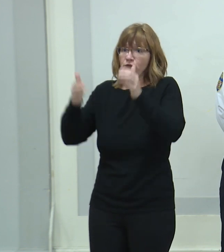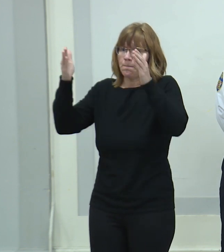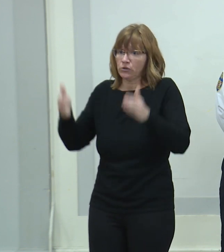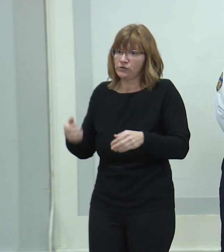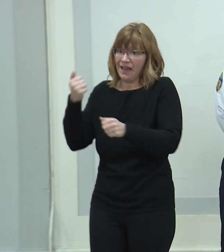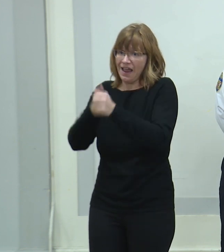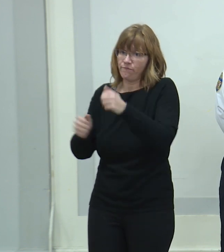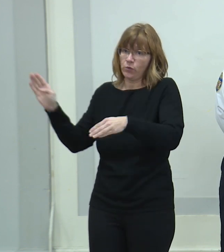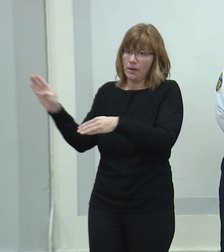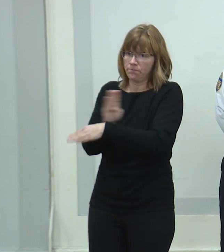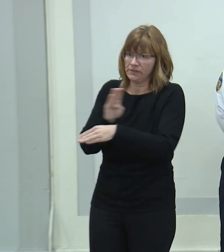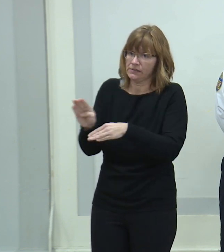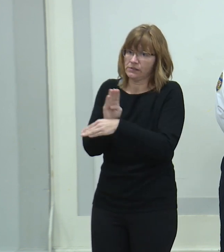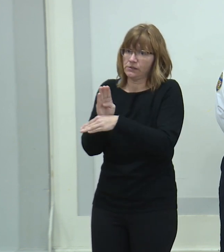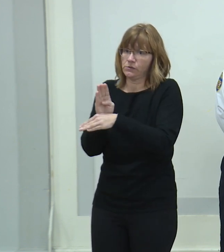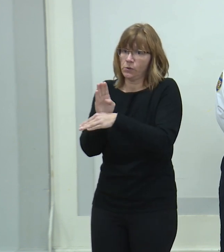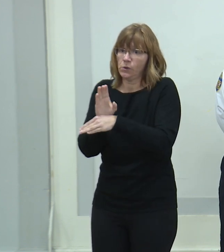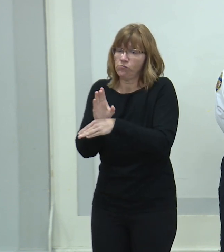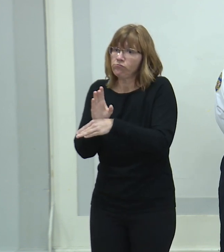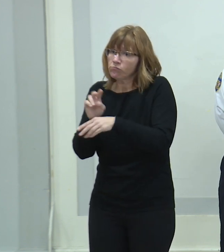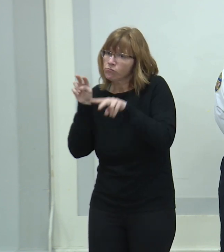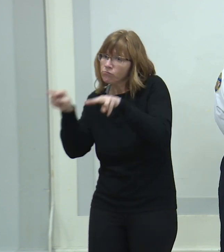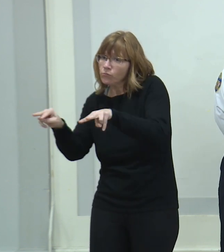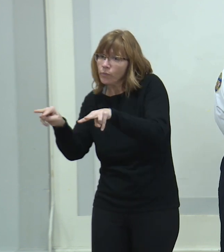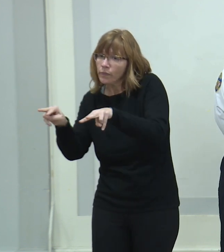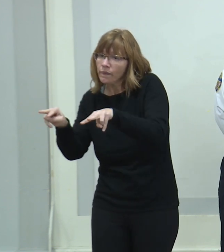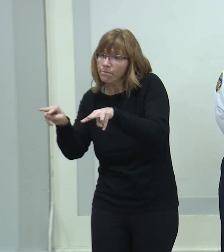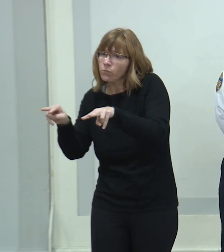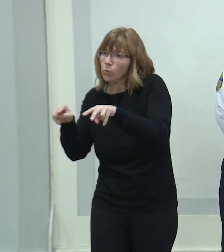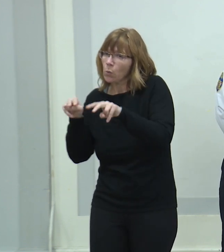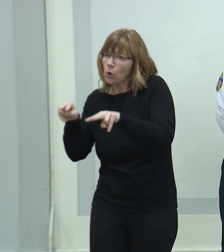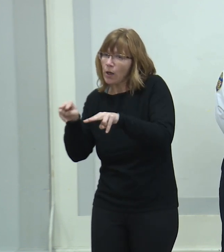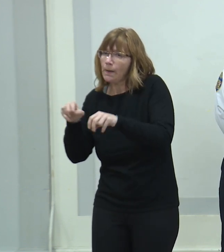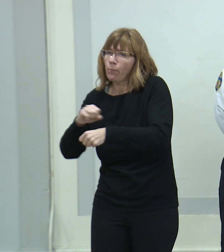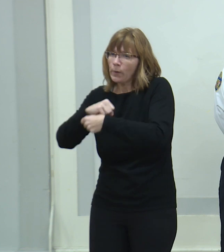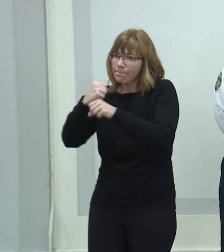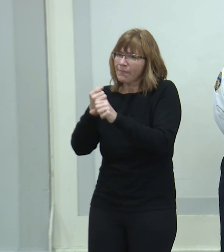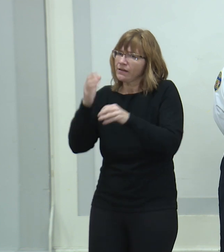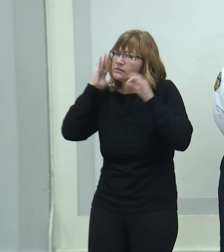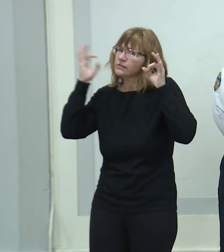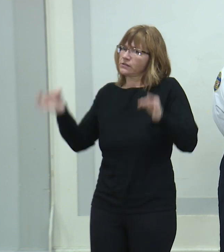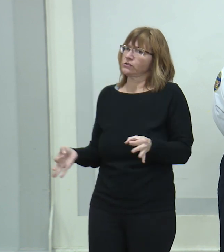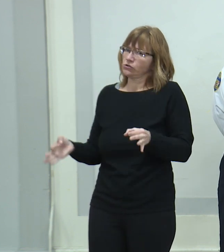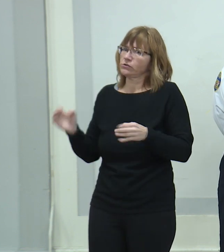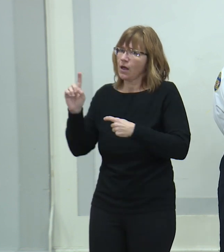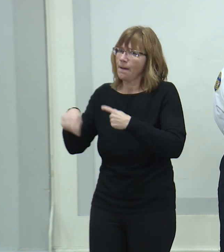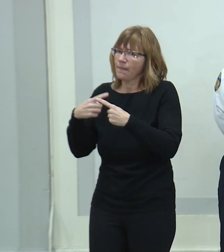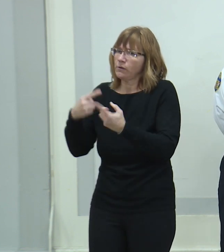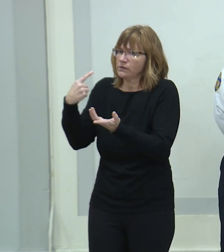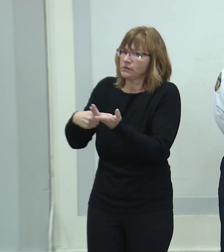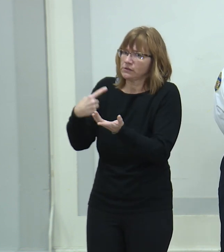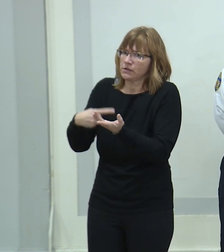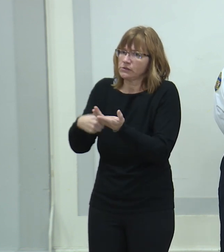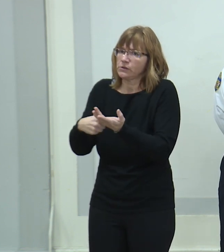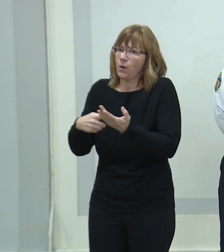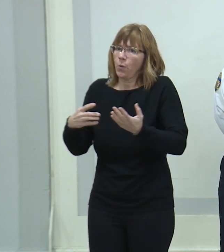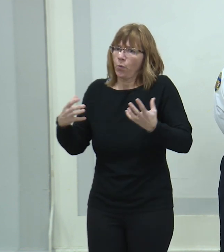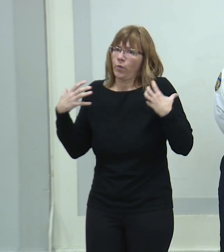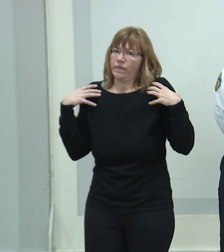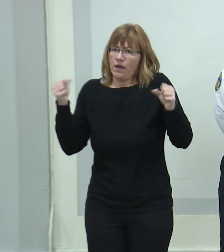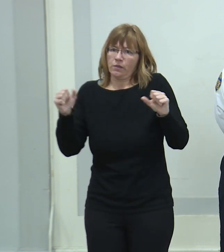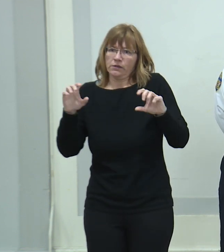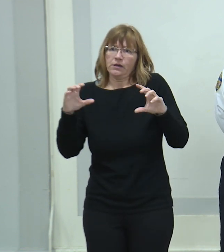have done, and that's how we're going to move forward. We make those decisions based on discussions that the Health Commission and I have, and we're going to move forward